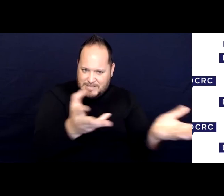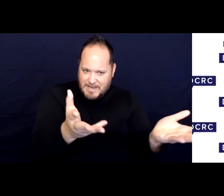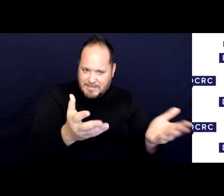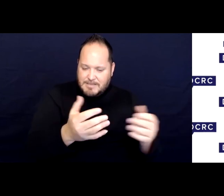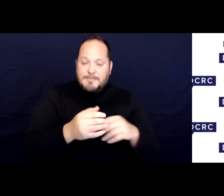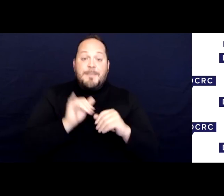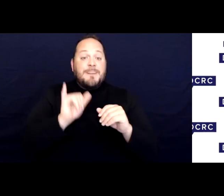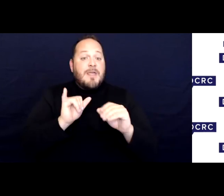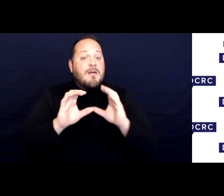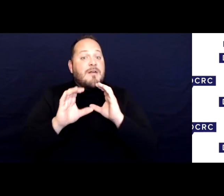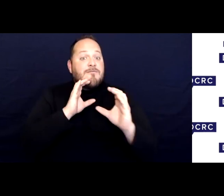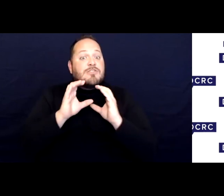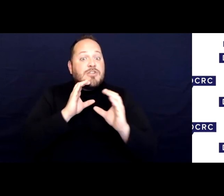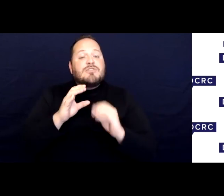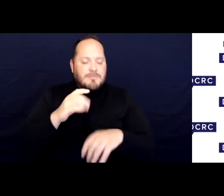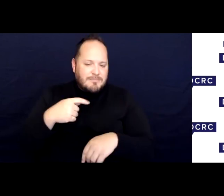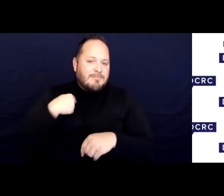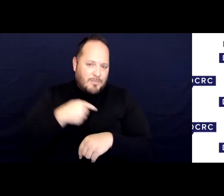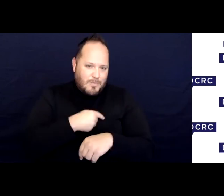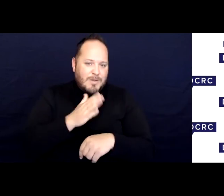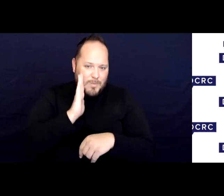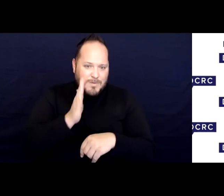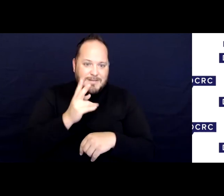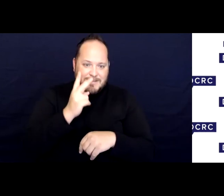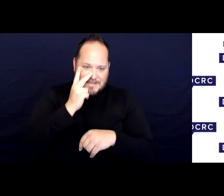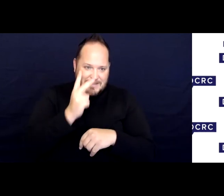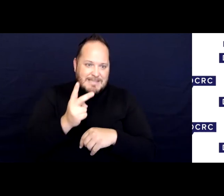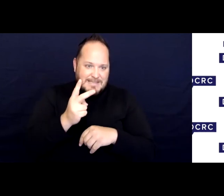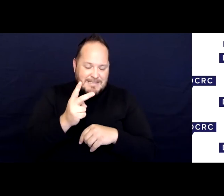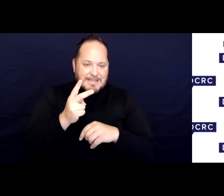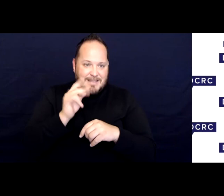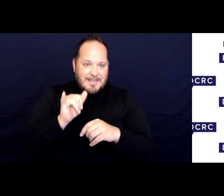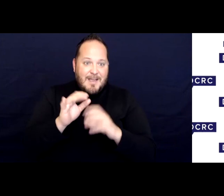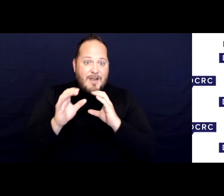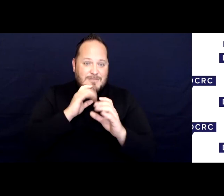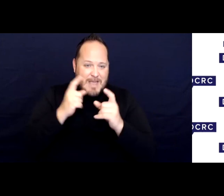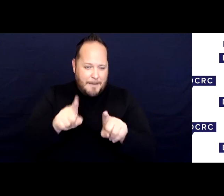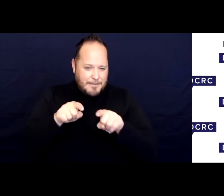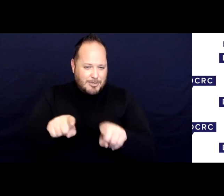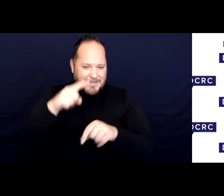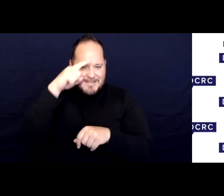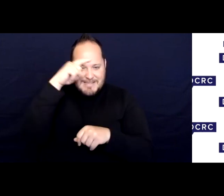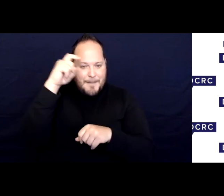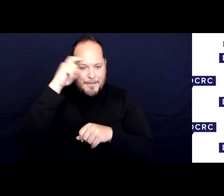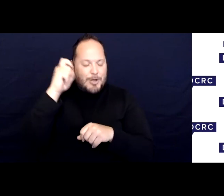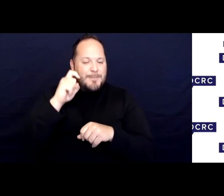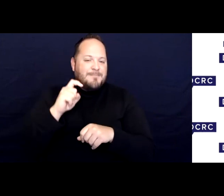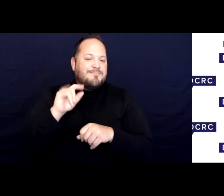conversation where I think that we'll see probably over the summer as part of a real